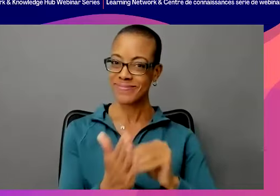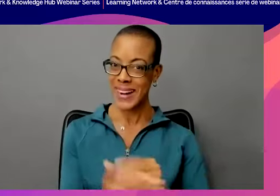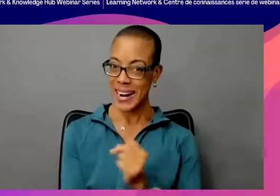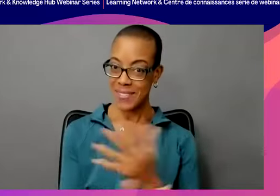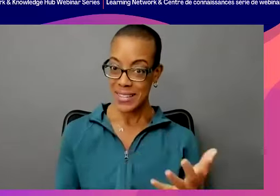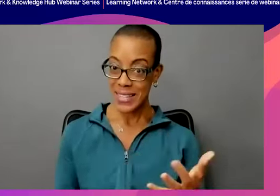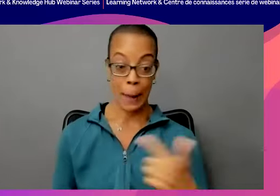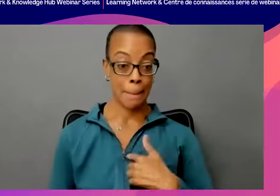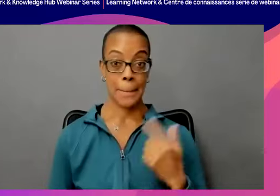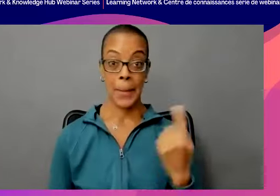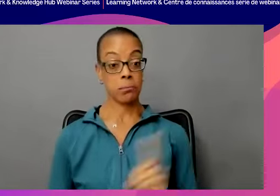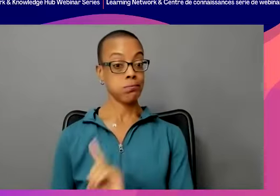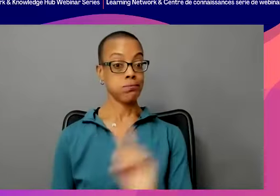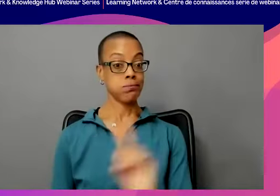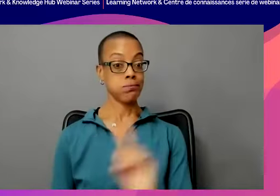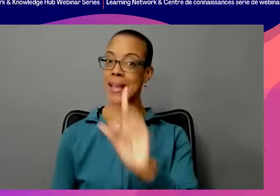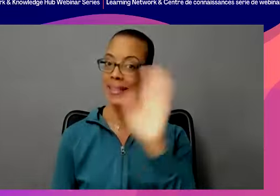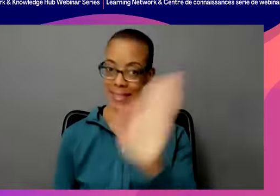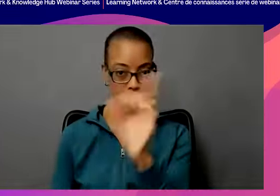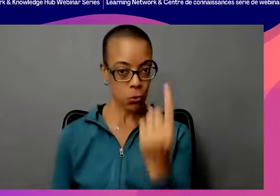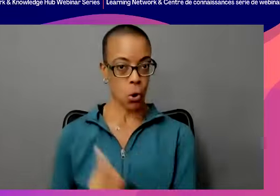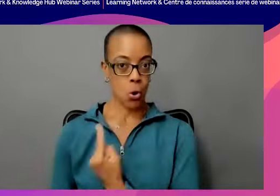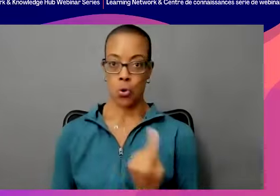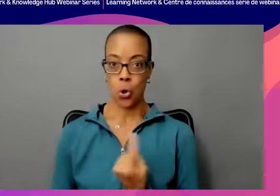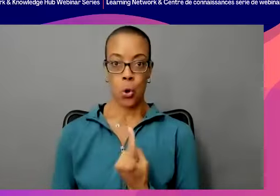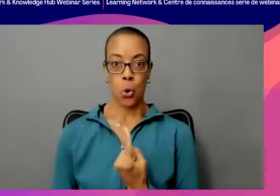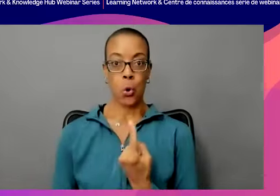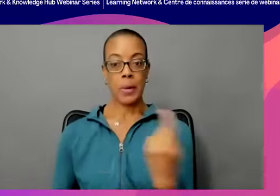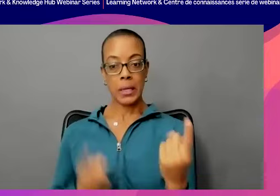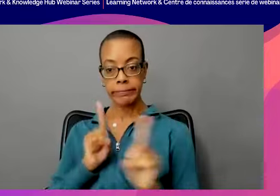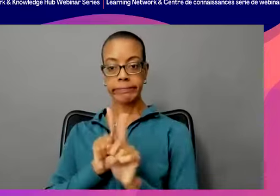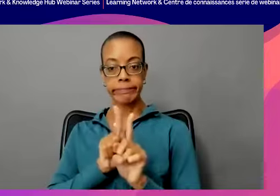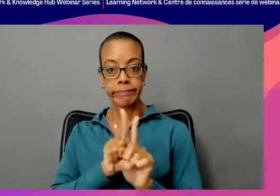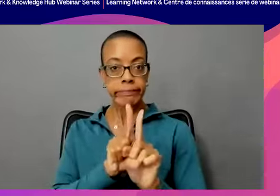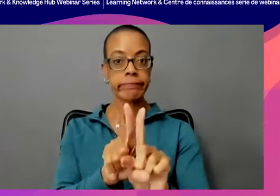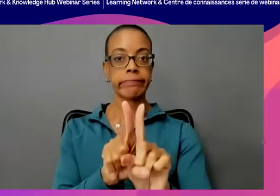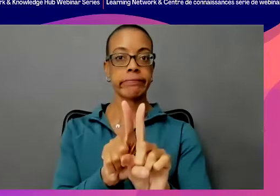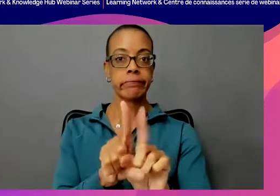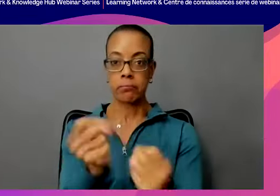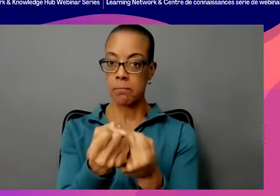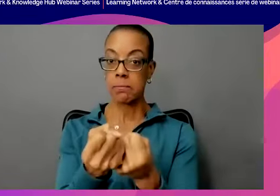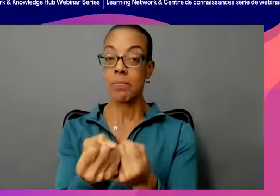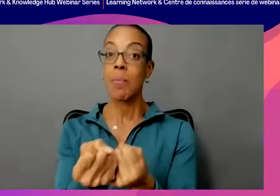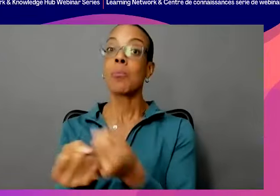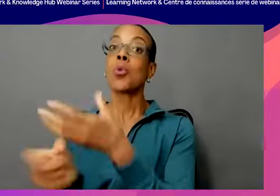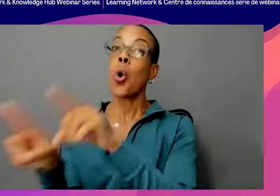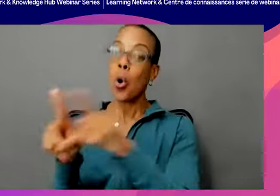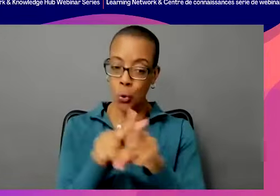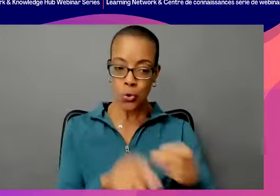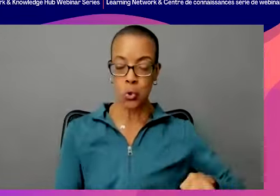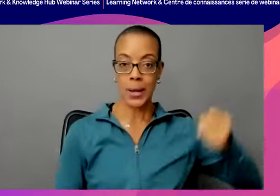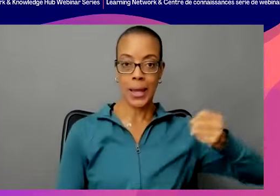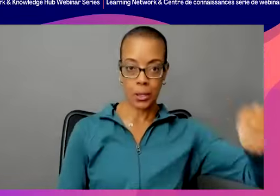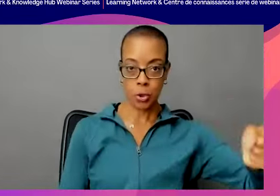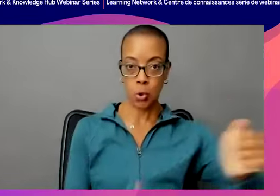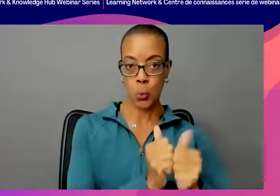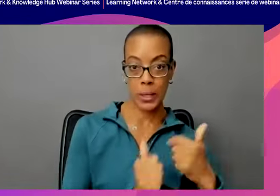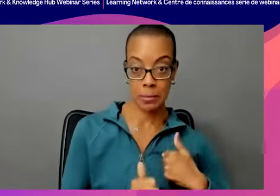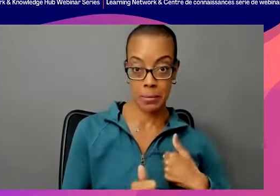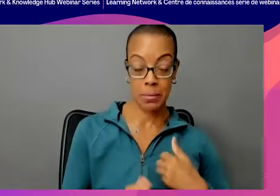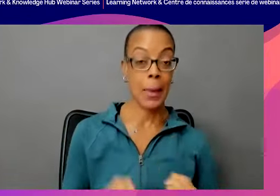anywhere alone. I always make sure that there's somebody backing me up and that I have an elder. A lot of people do not